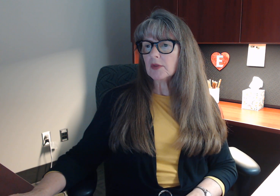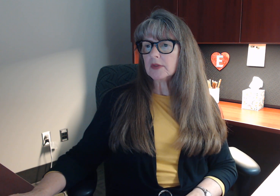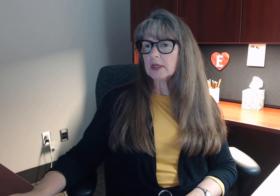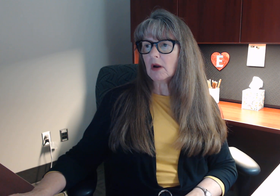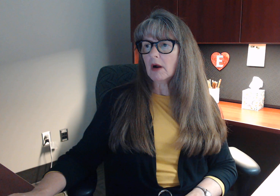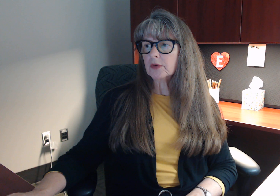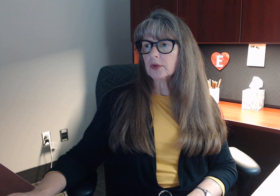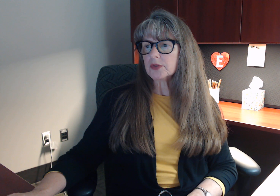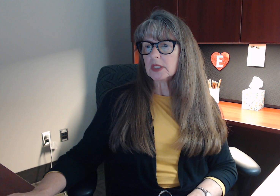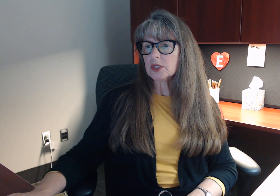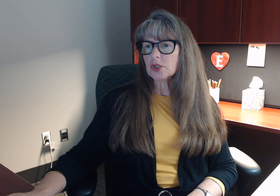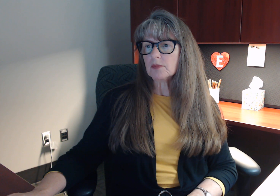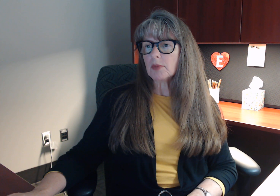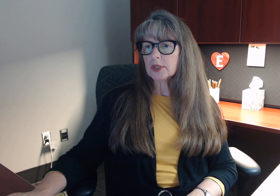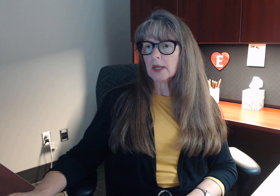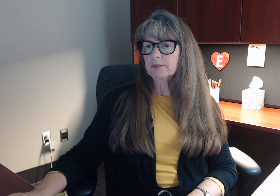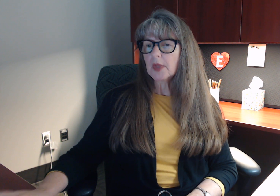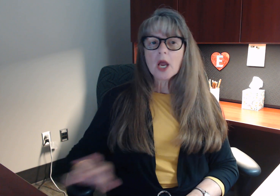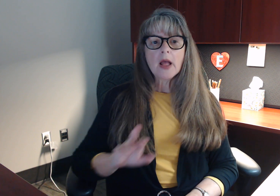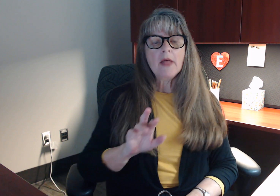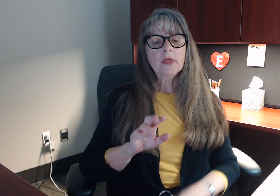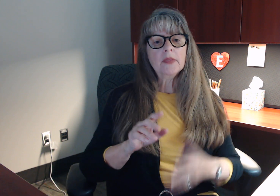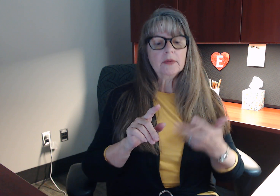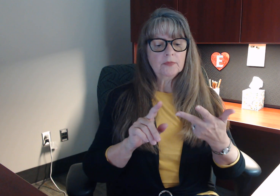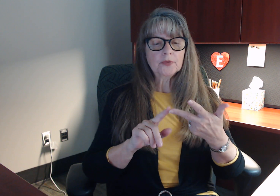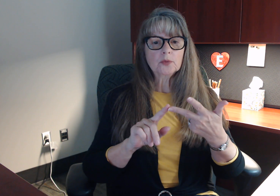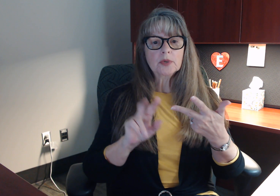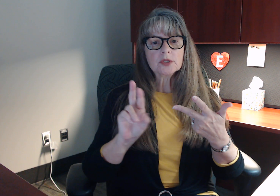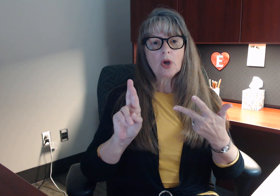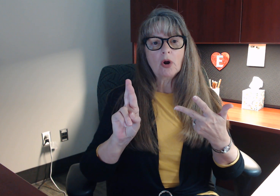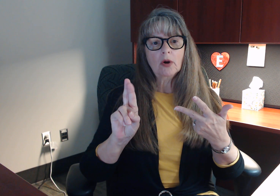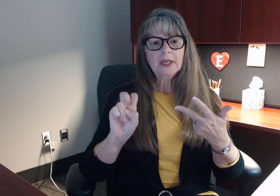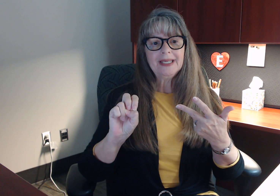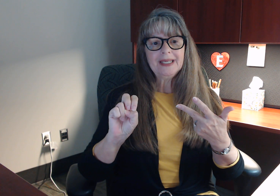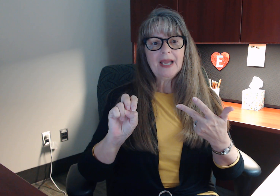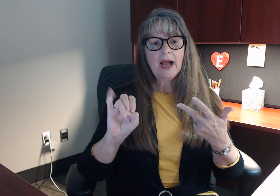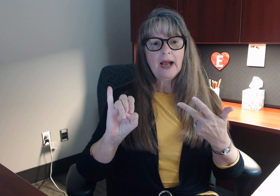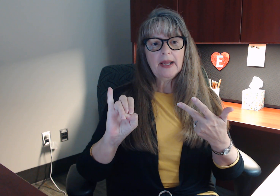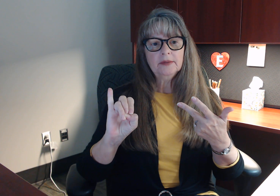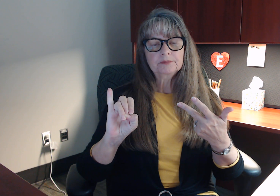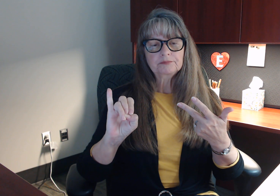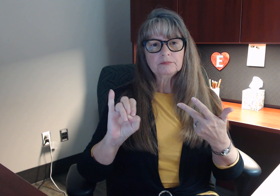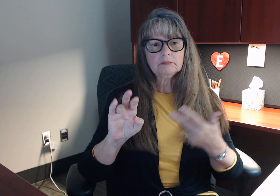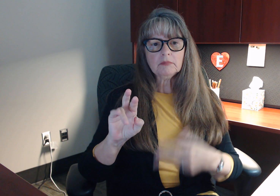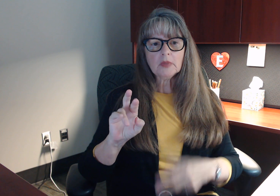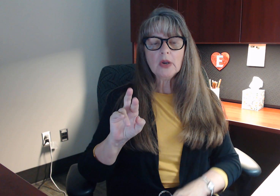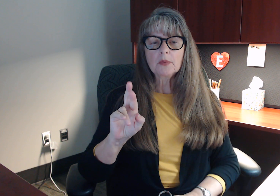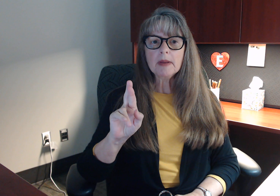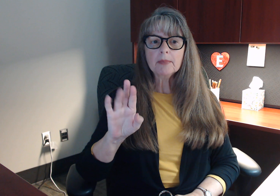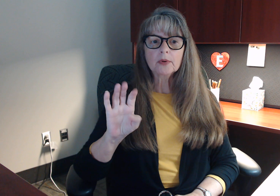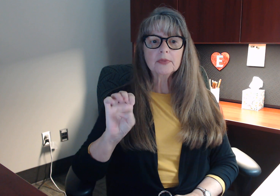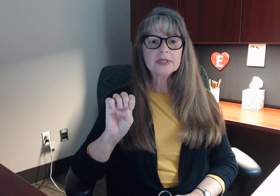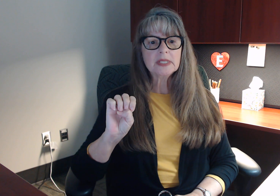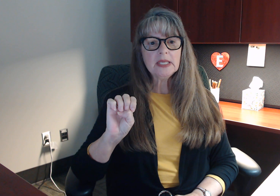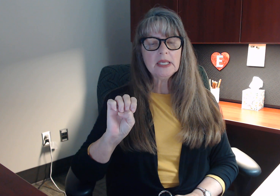did offer those things to part-time. And then the third one is REI. And remember, this is E, but